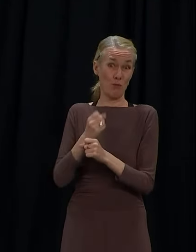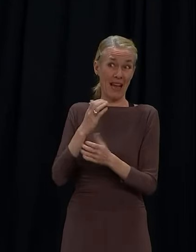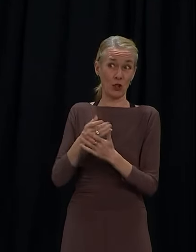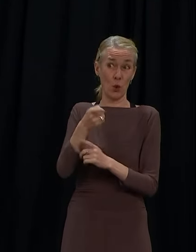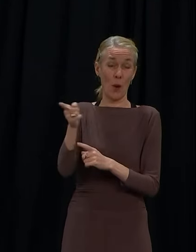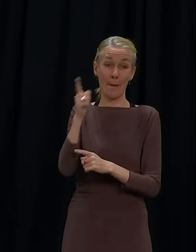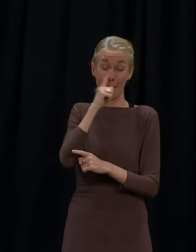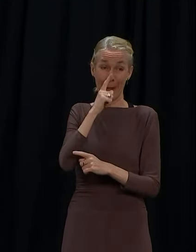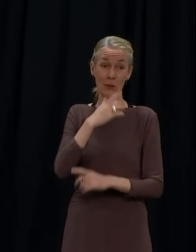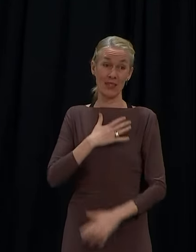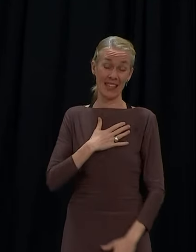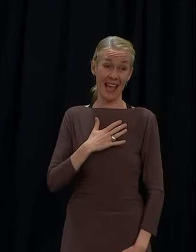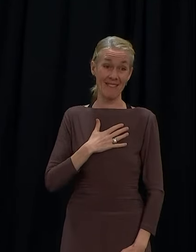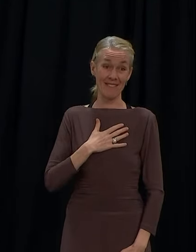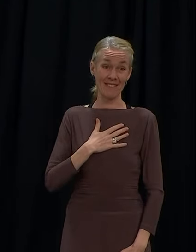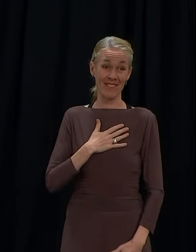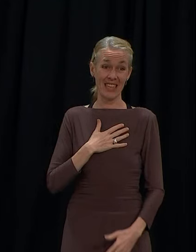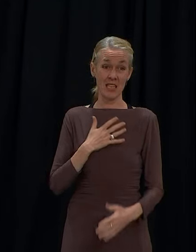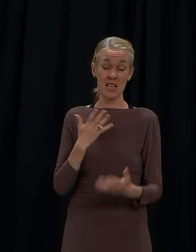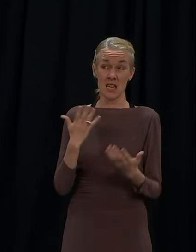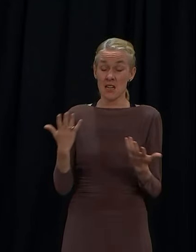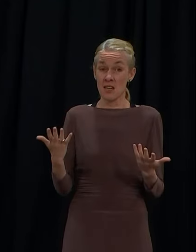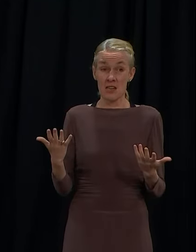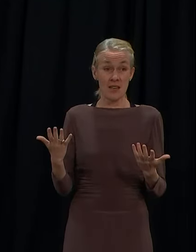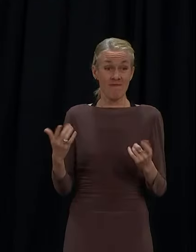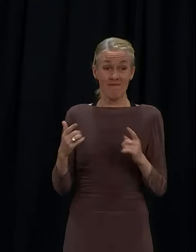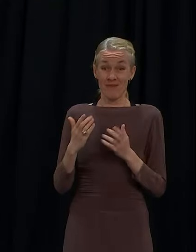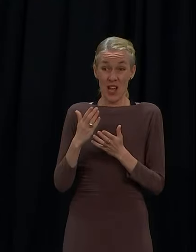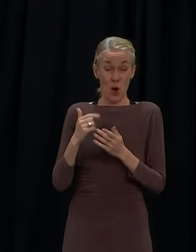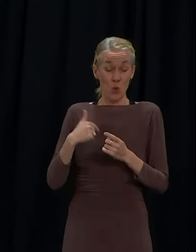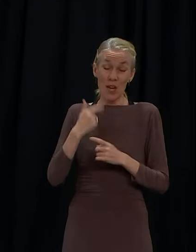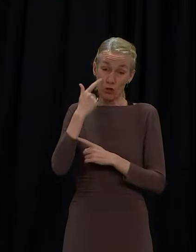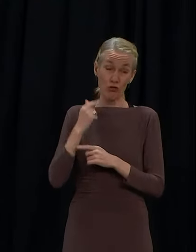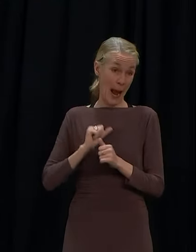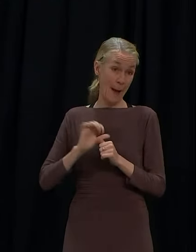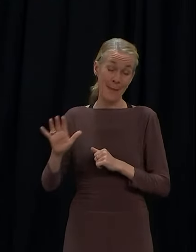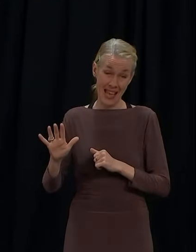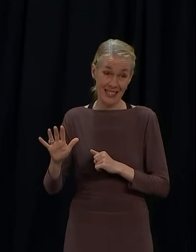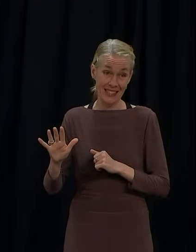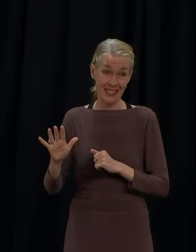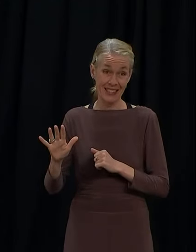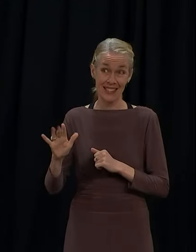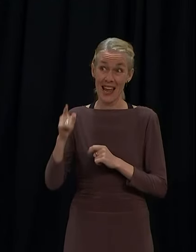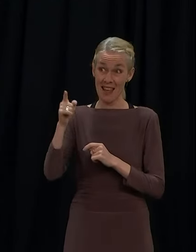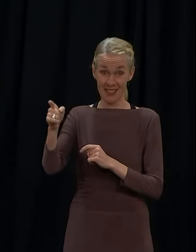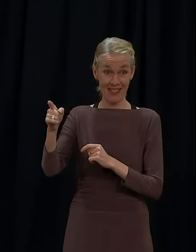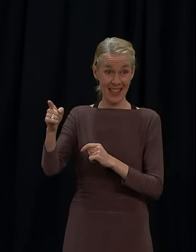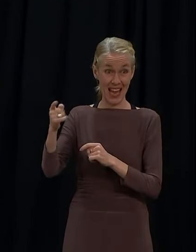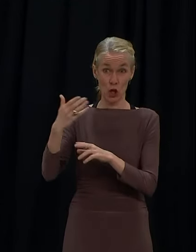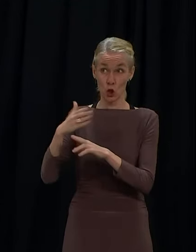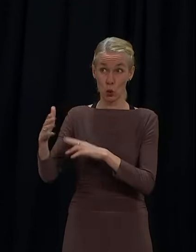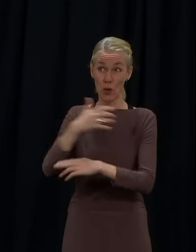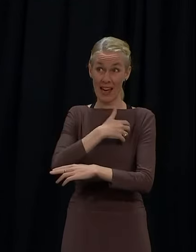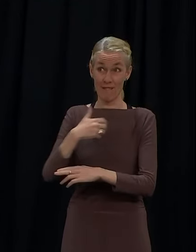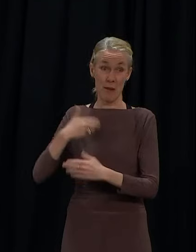always unfortunately going to be a very short window, but we have done the best we can to maximise the time that we